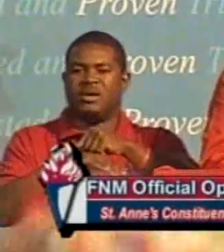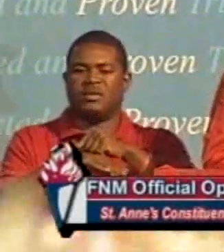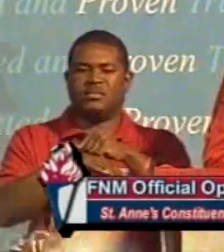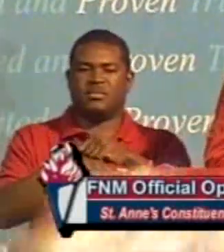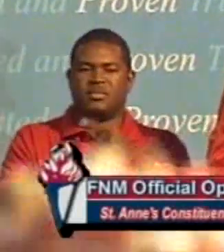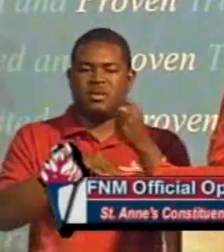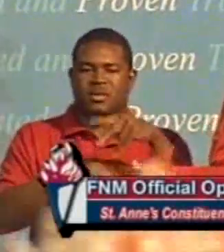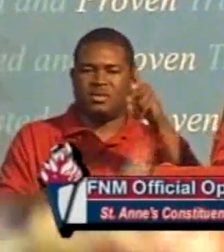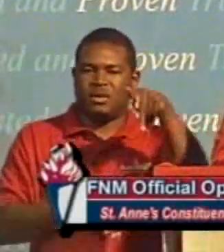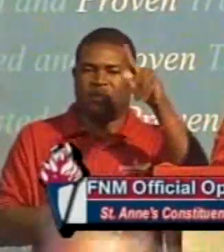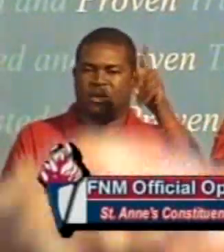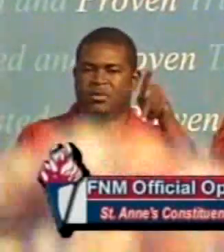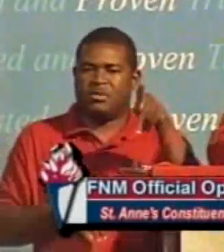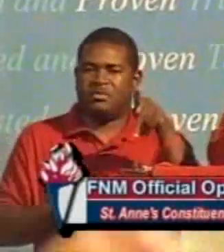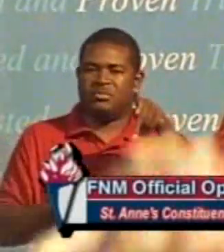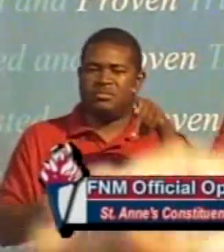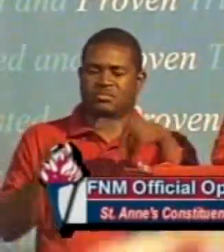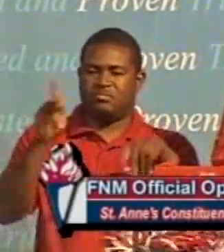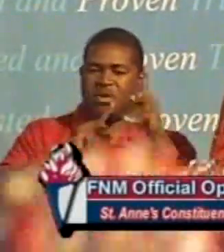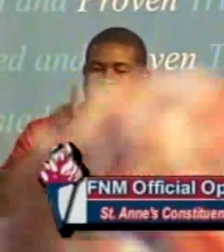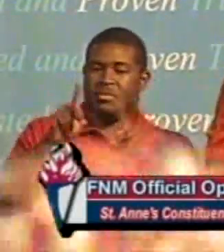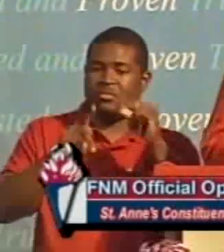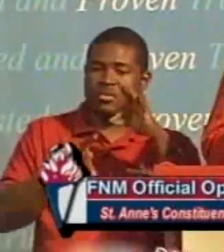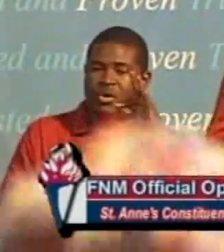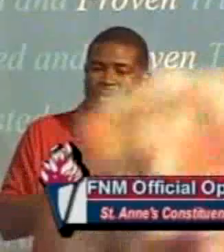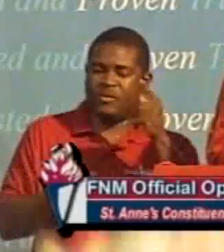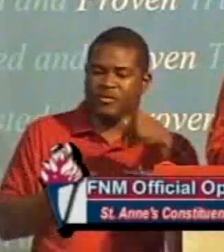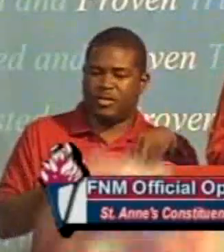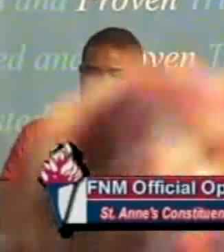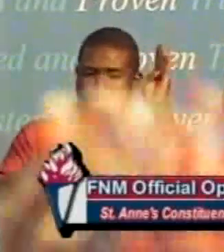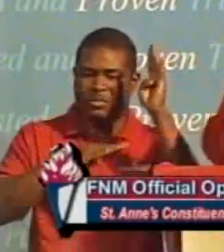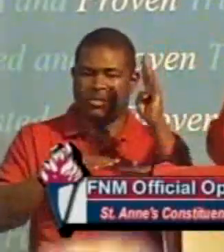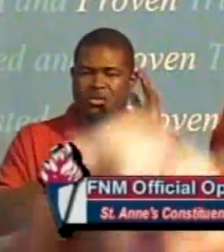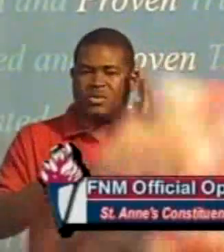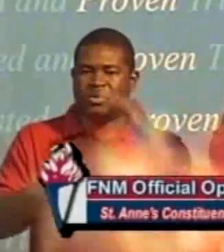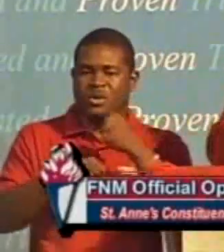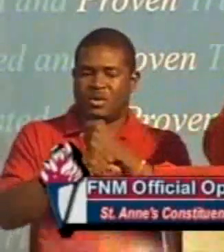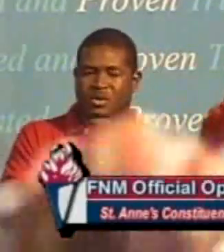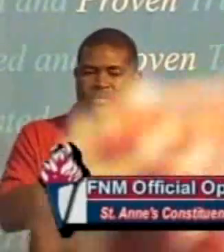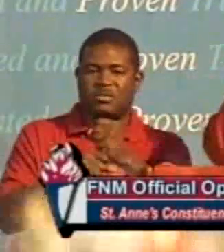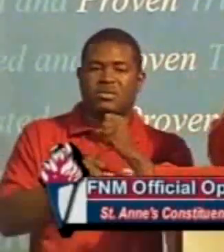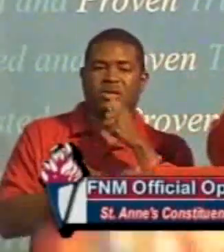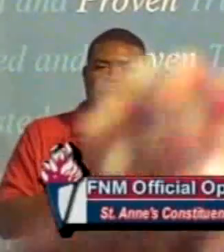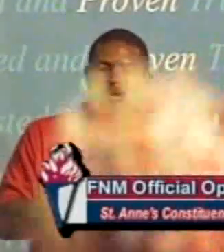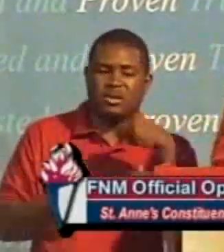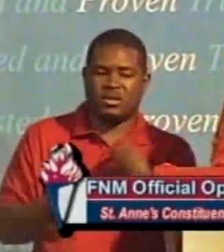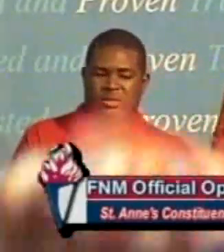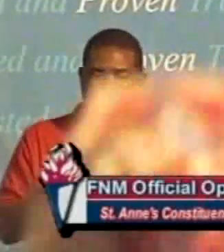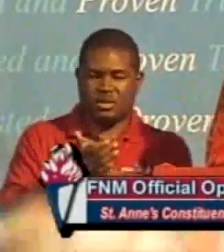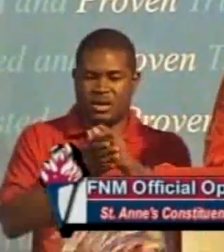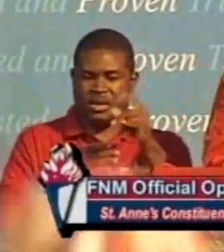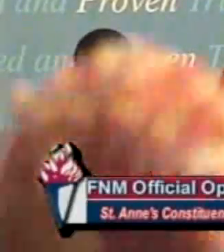The people of the Bahamas are giving us every confidence that next time will be FNM time again.